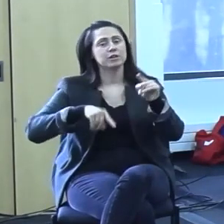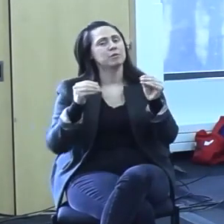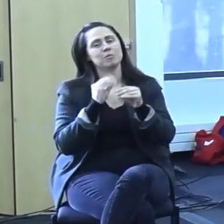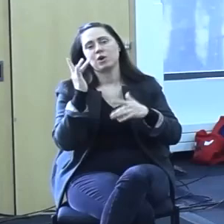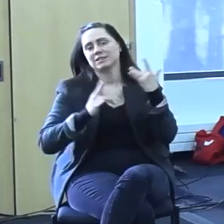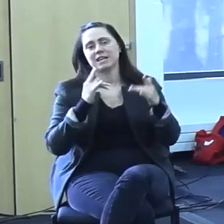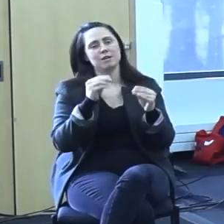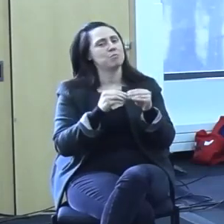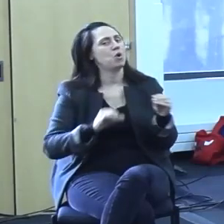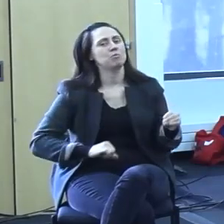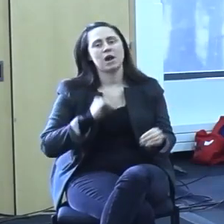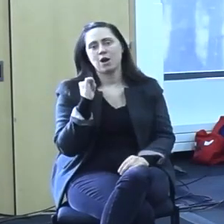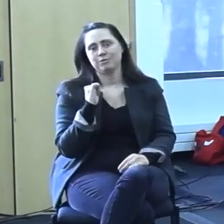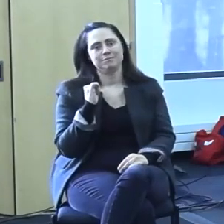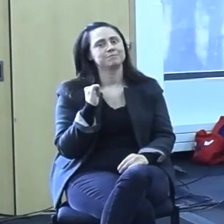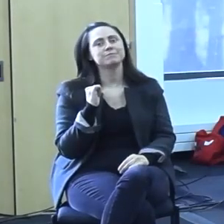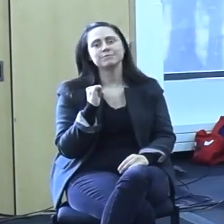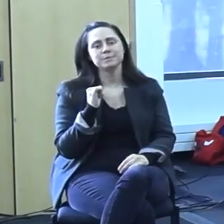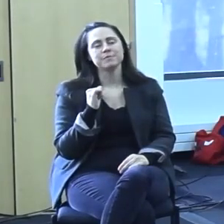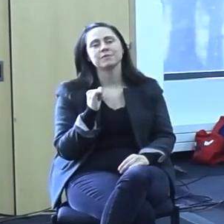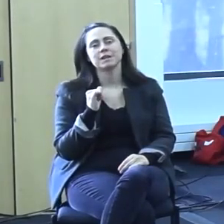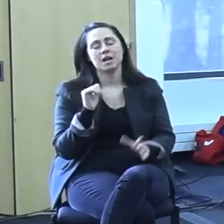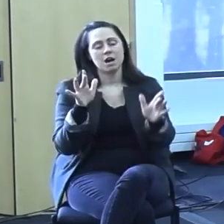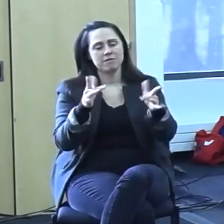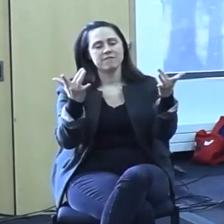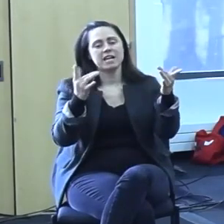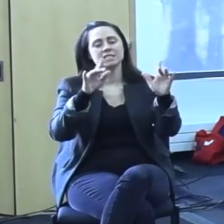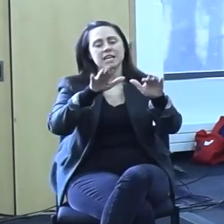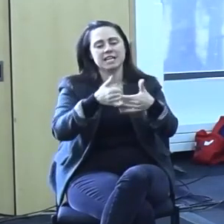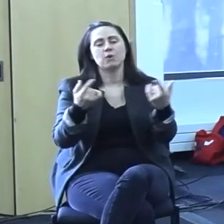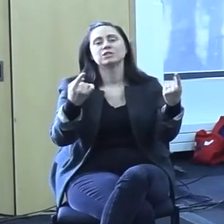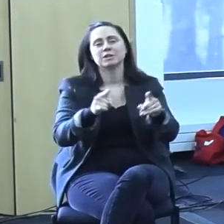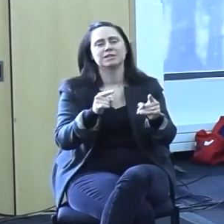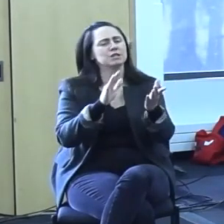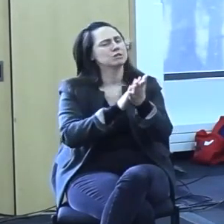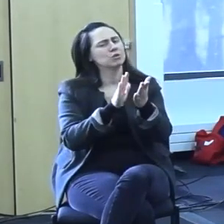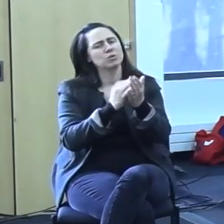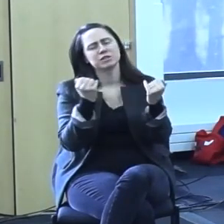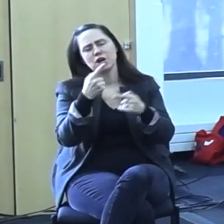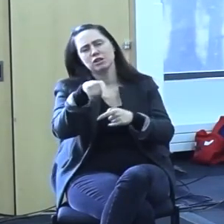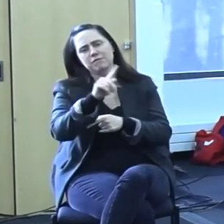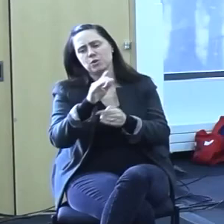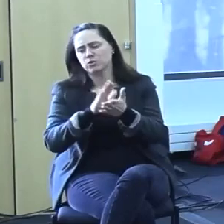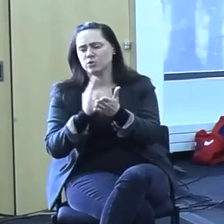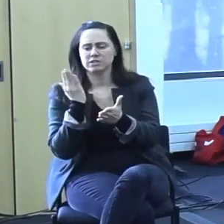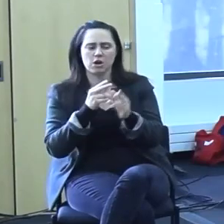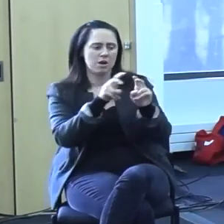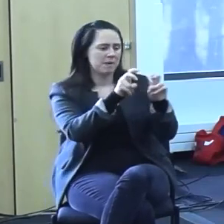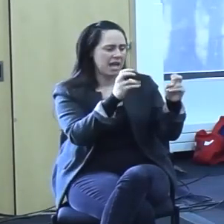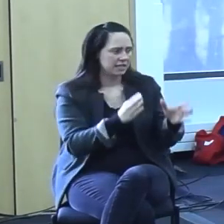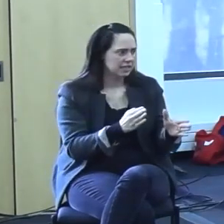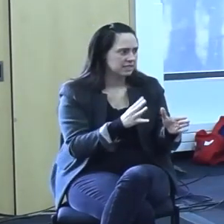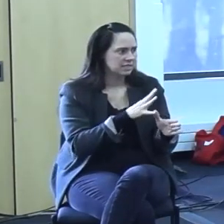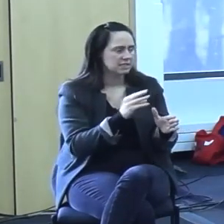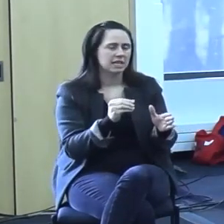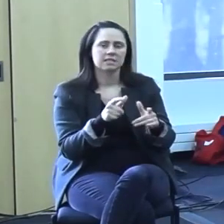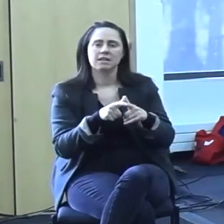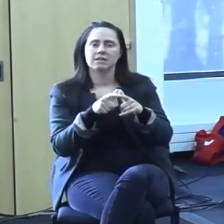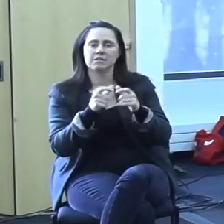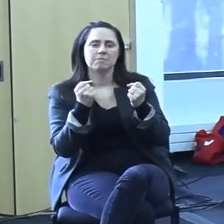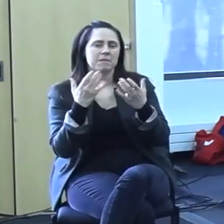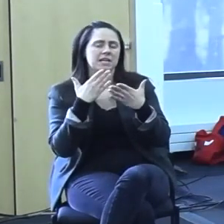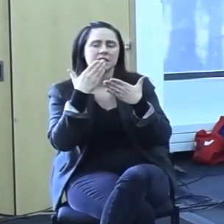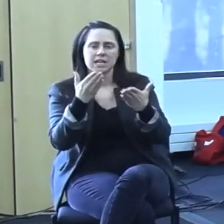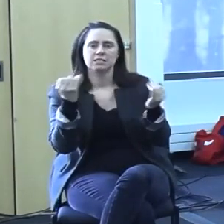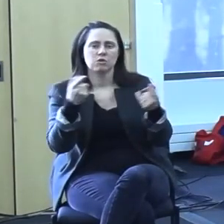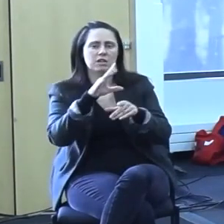excited and more proud of the event and how it took place. So kudos to all of you. Kudos to our panelists. And many thanks